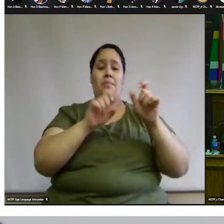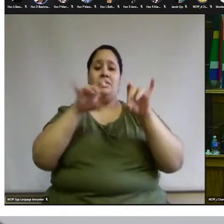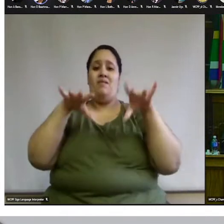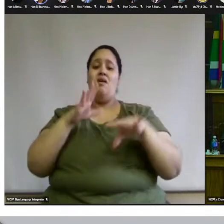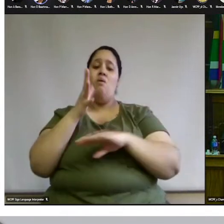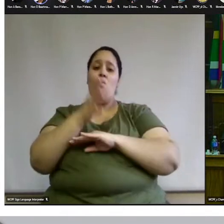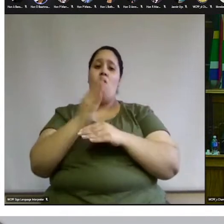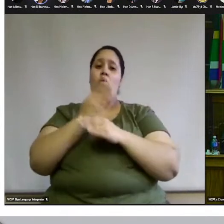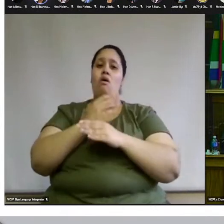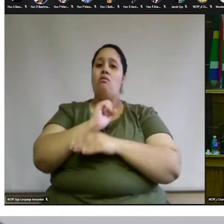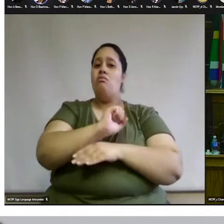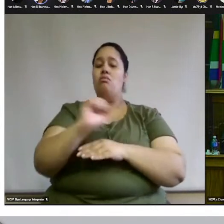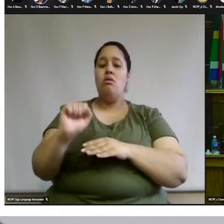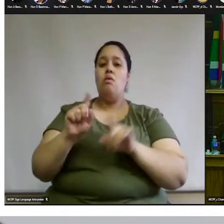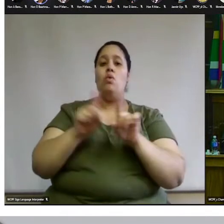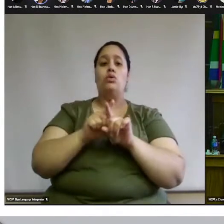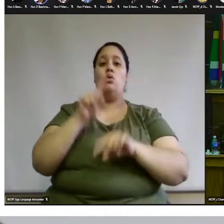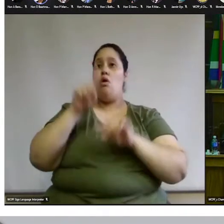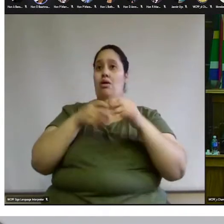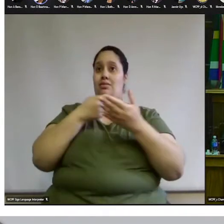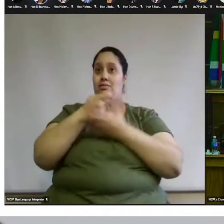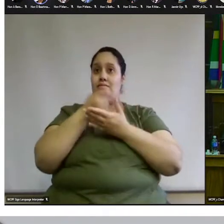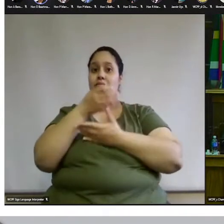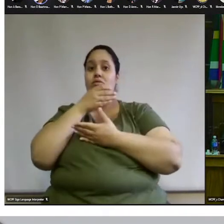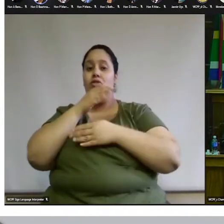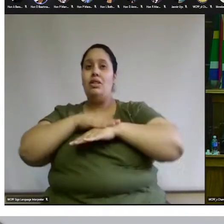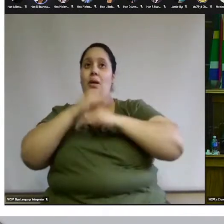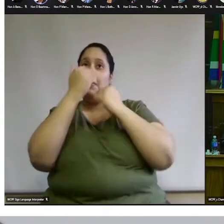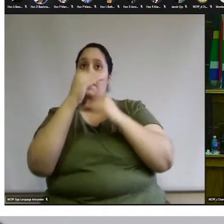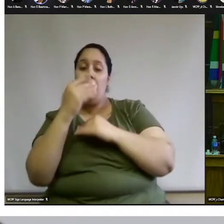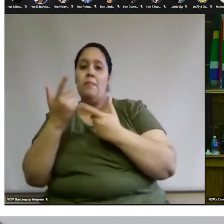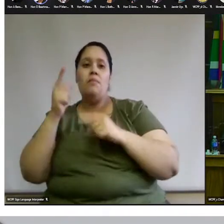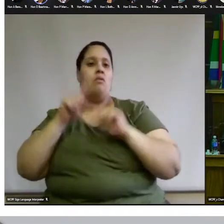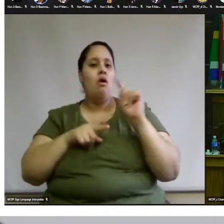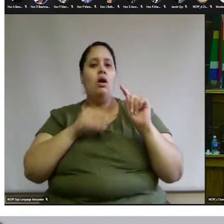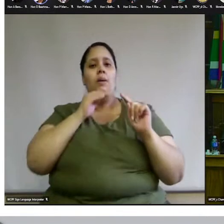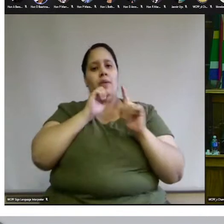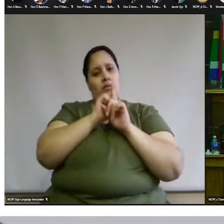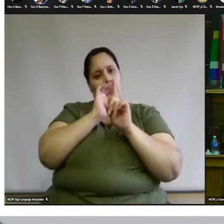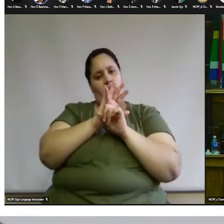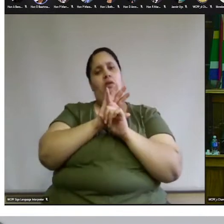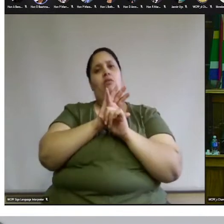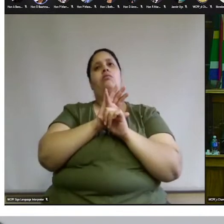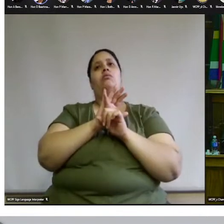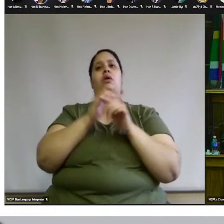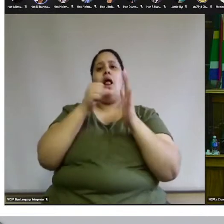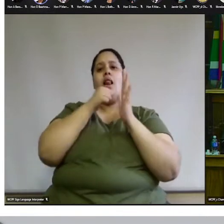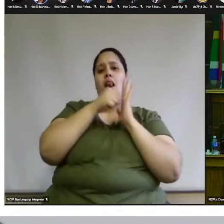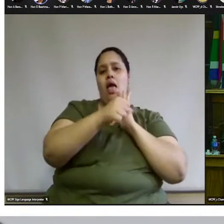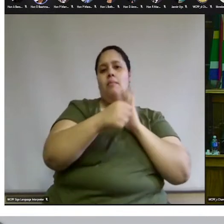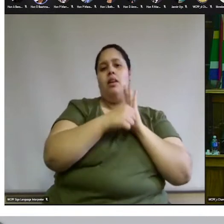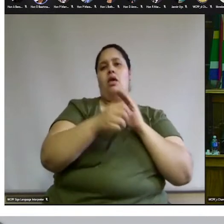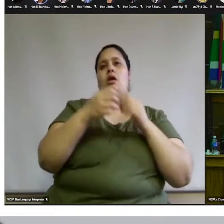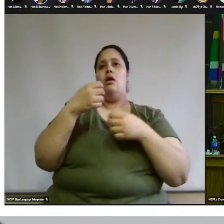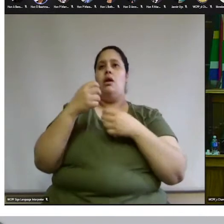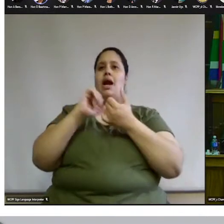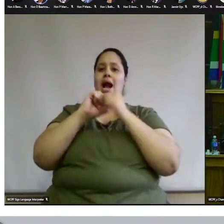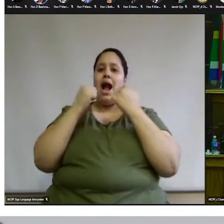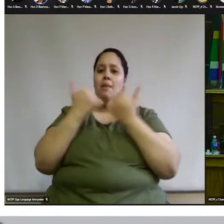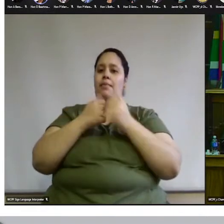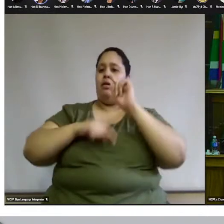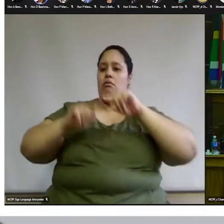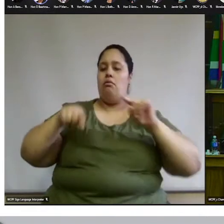are unable to sell alcohol during certain times or on certain premises, it affects bottling and labeling companies and logistic businesses